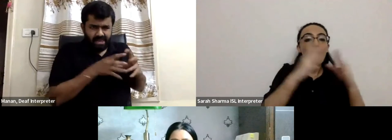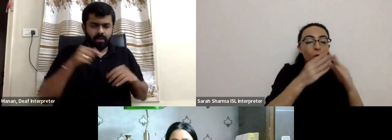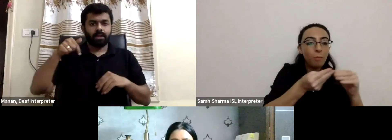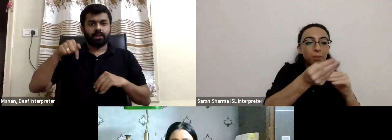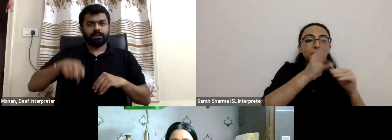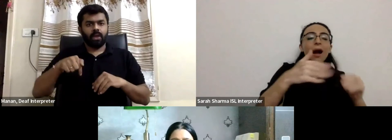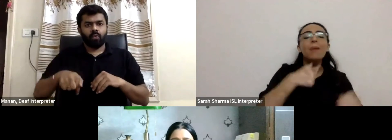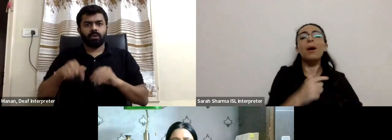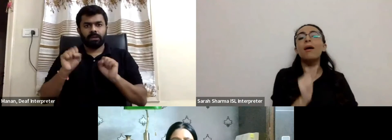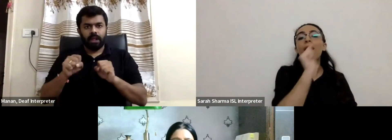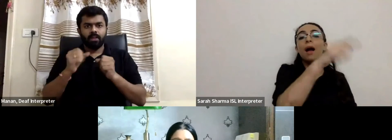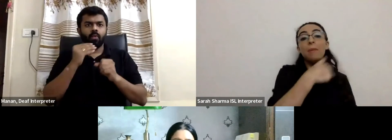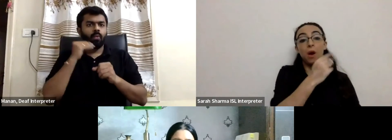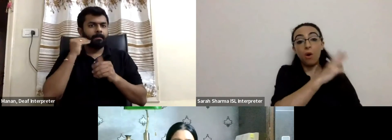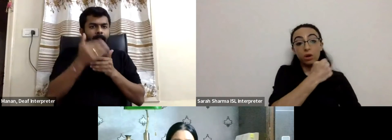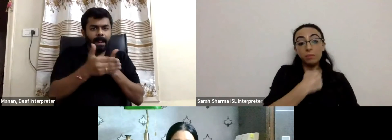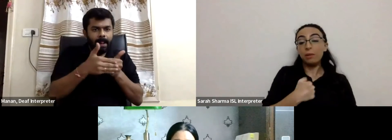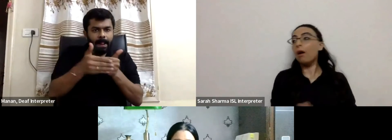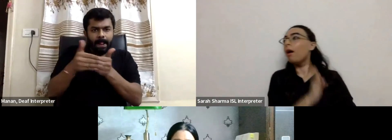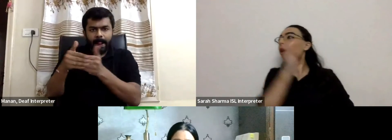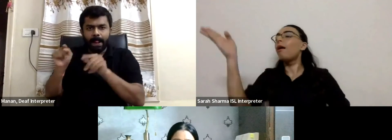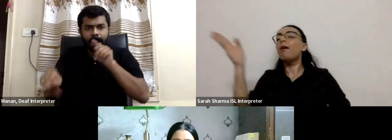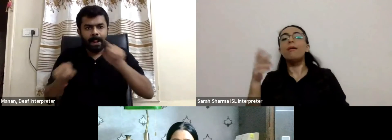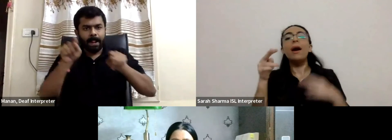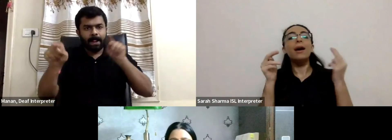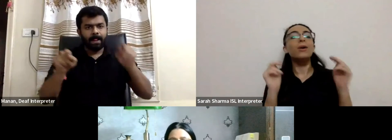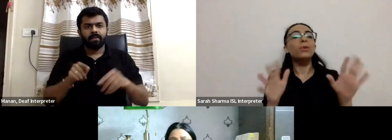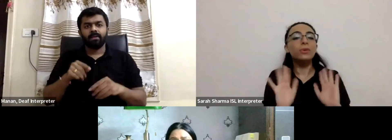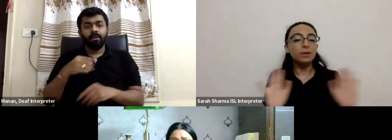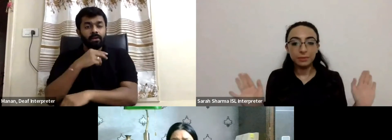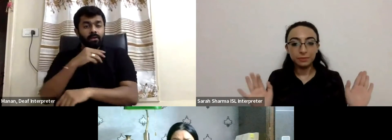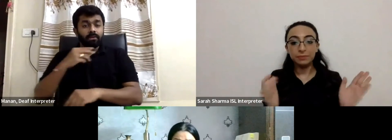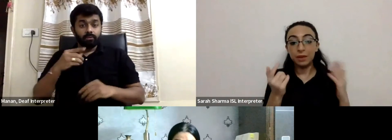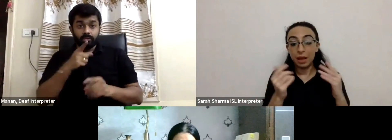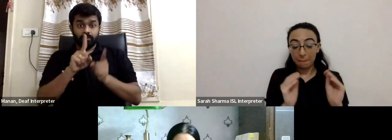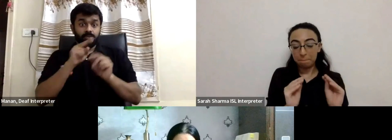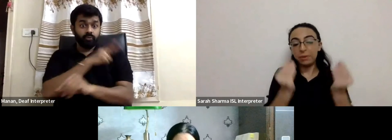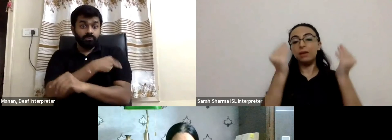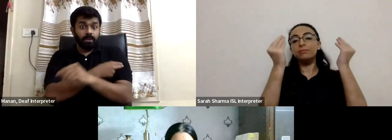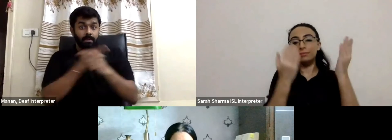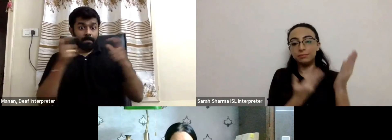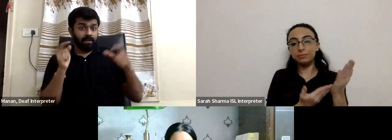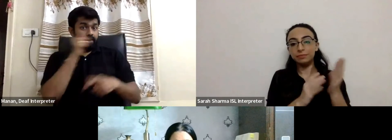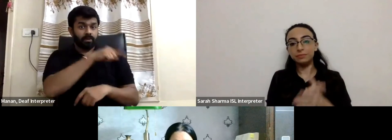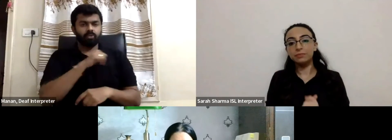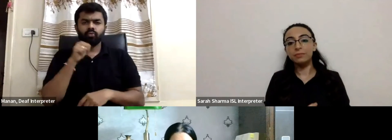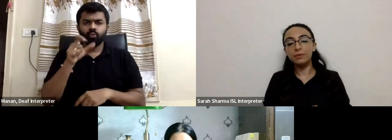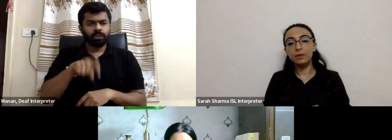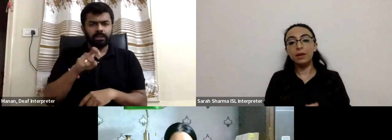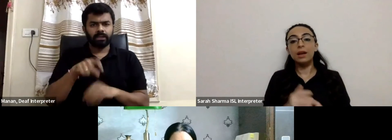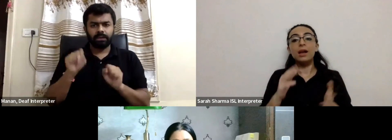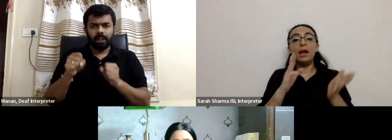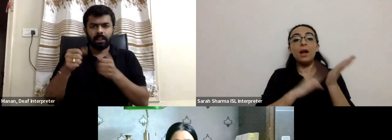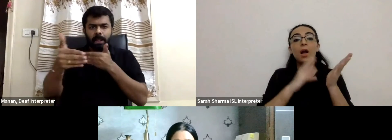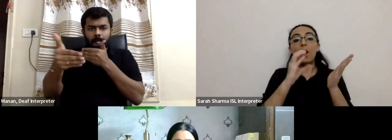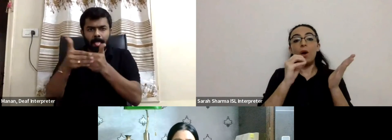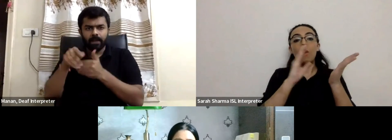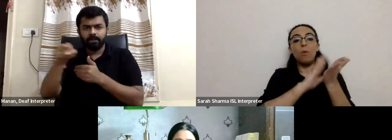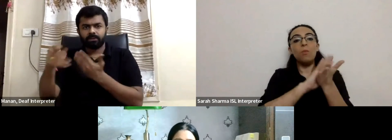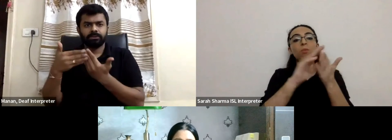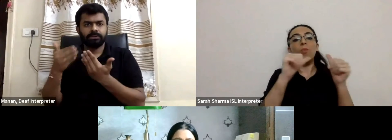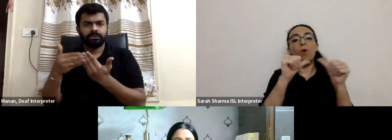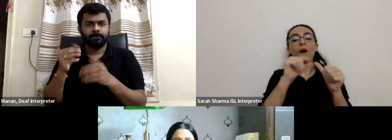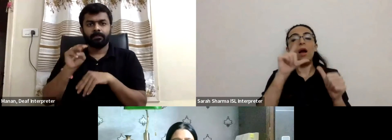and then now we want to integrate rehabilitation and immunization into Mohalla clinic, and we want